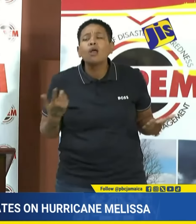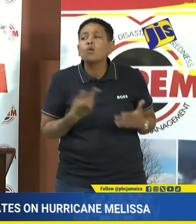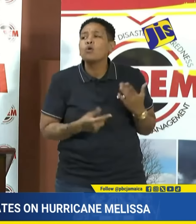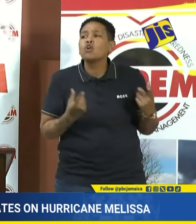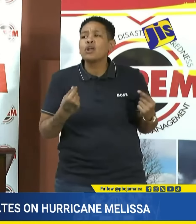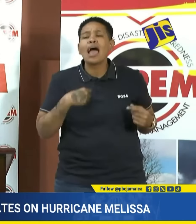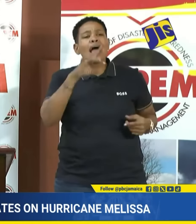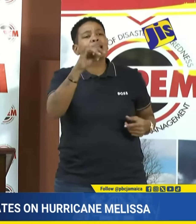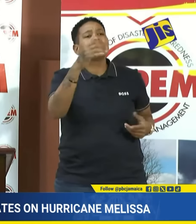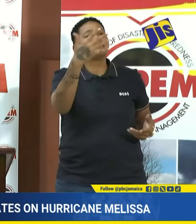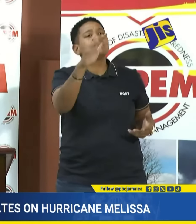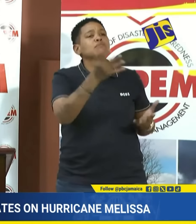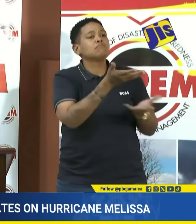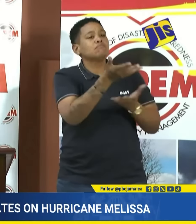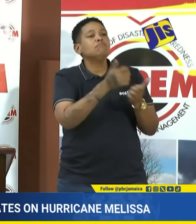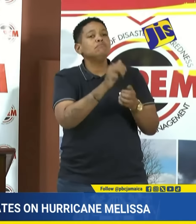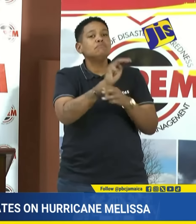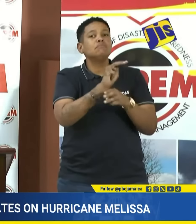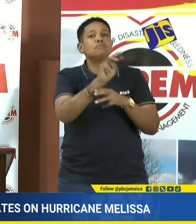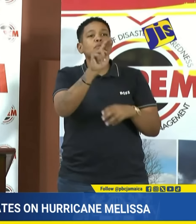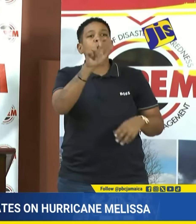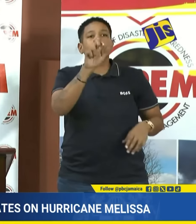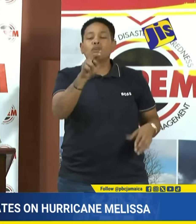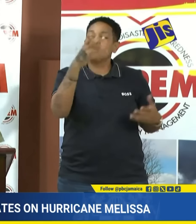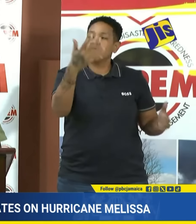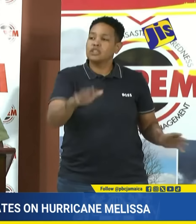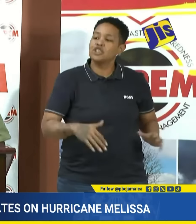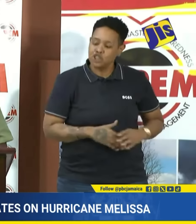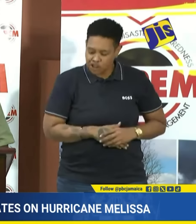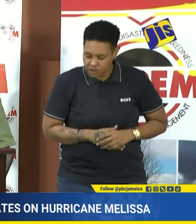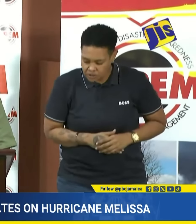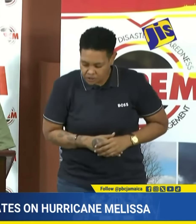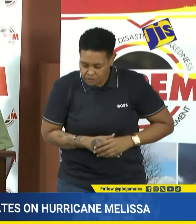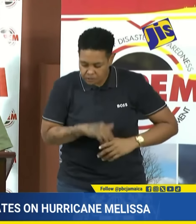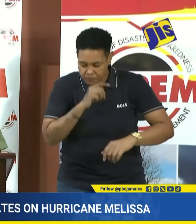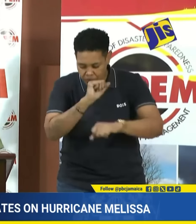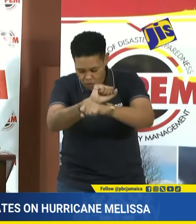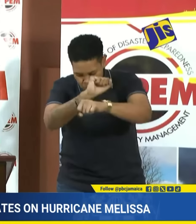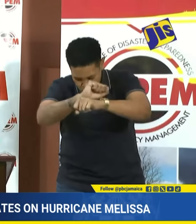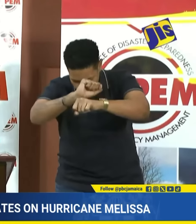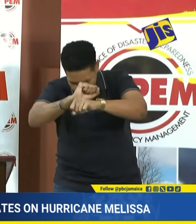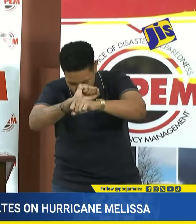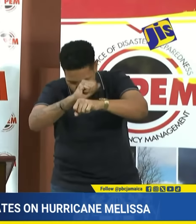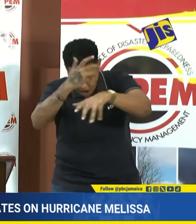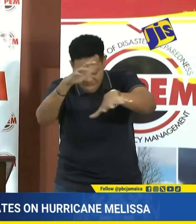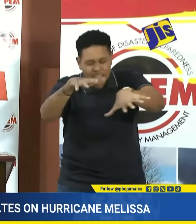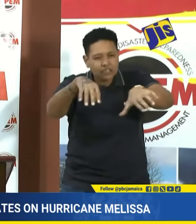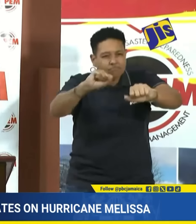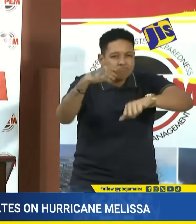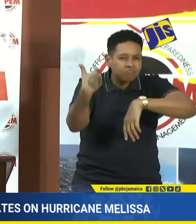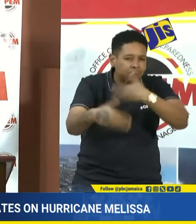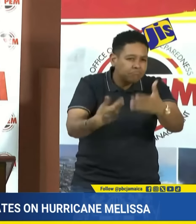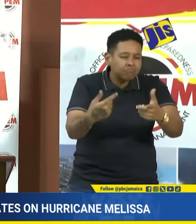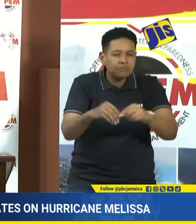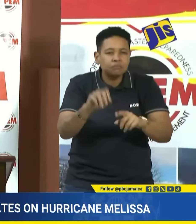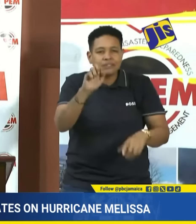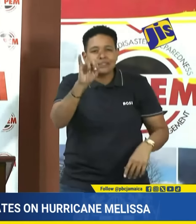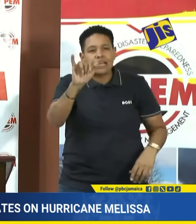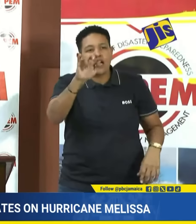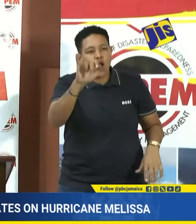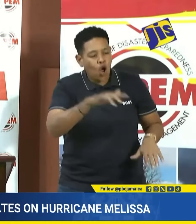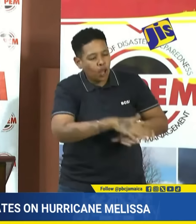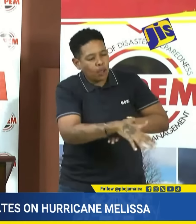I did speak with Minister Morgan, and work has been taking place in the Sandy